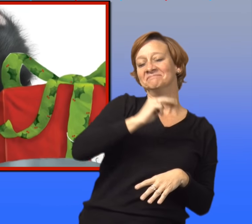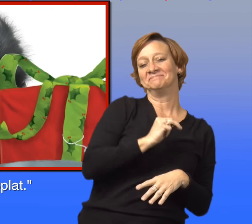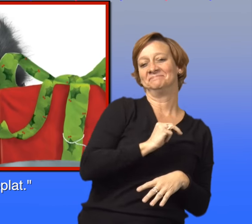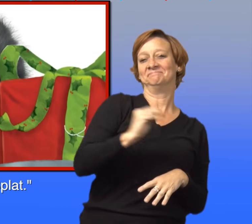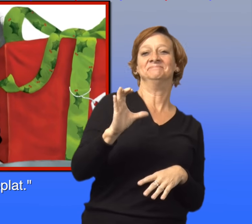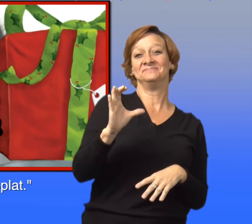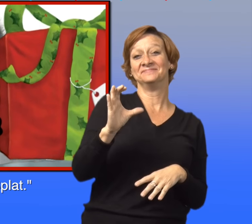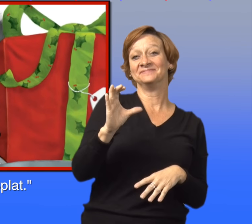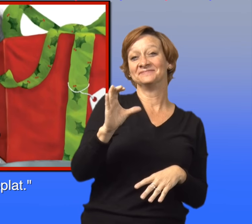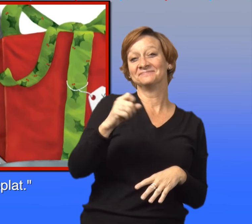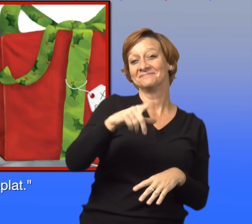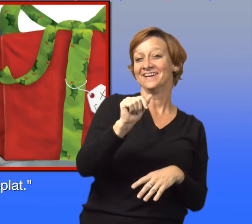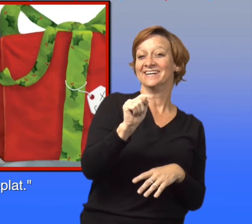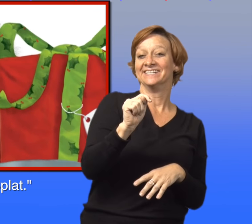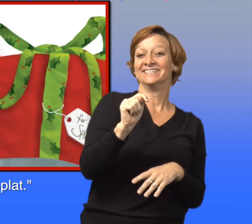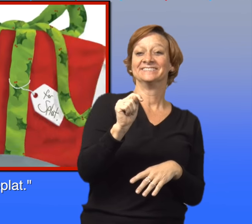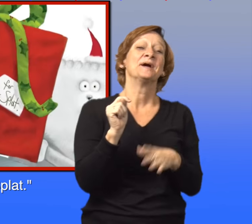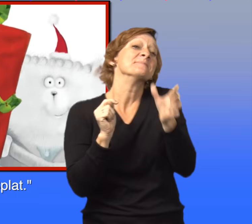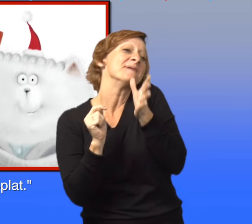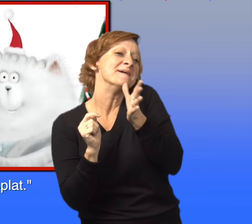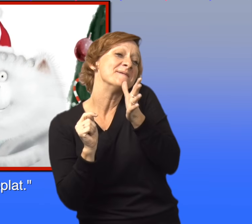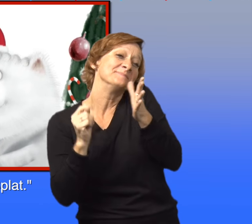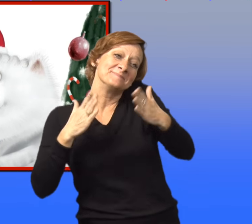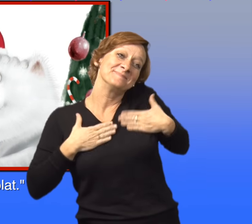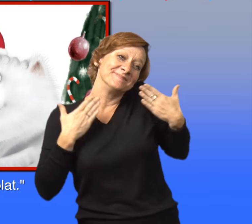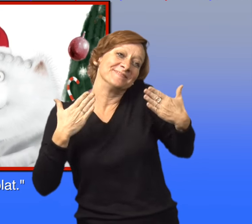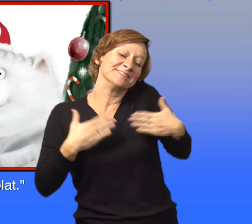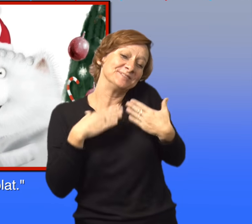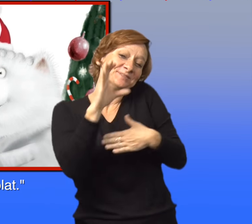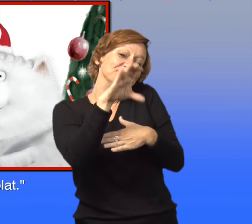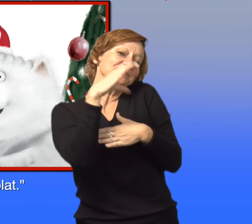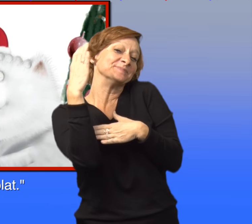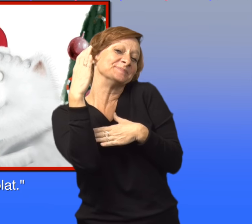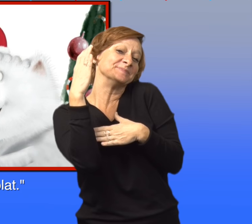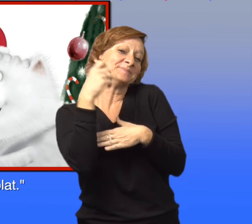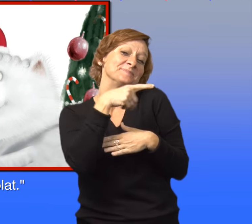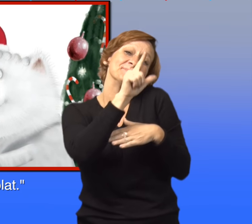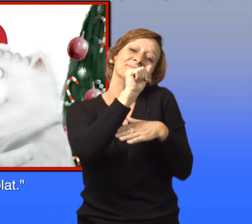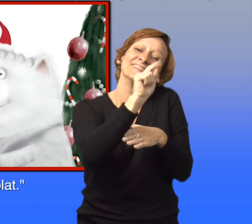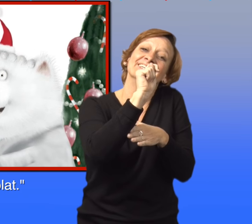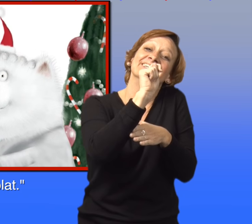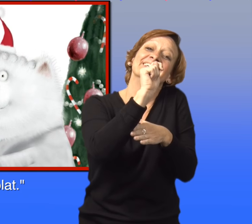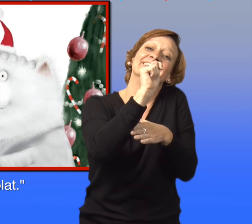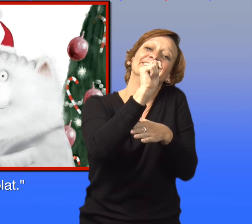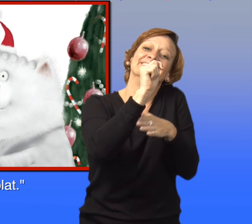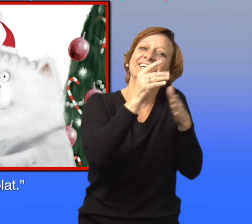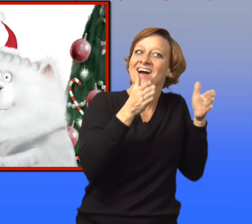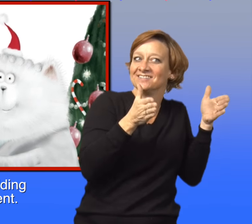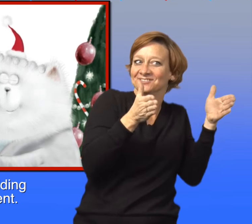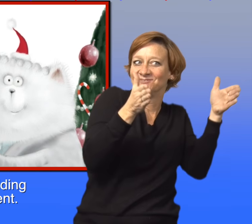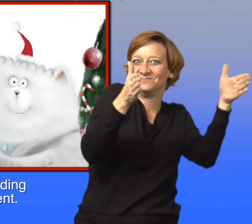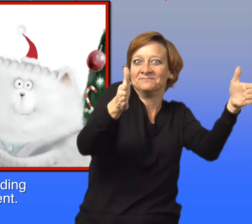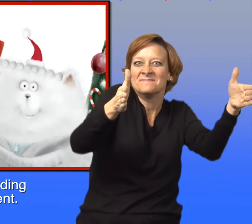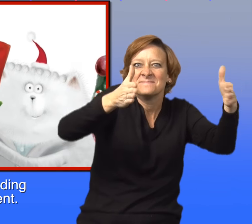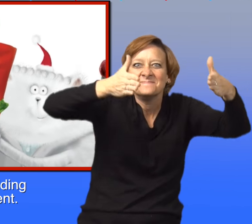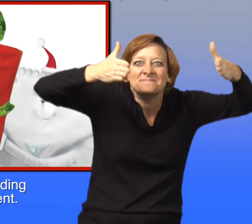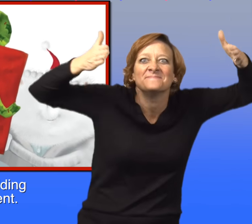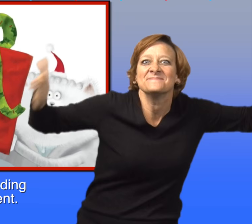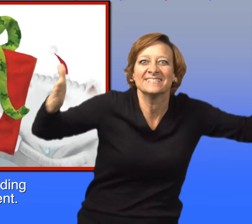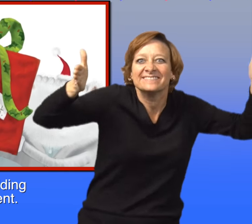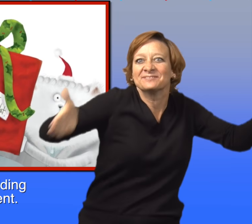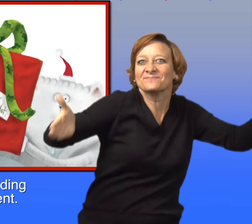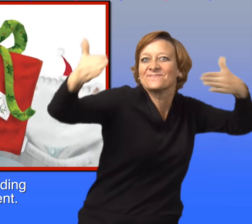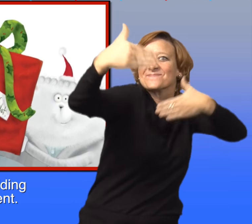Splat! Merry Christmas, Splat! Merry Christmas, Splat! And they were